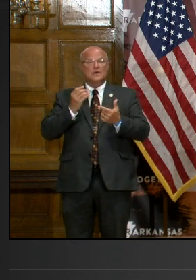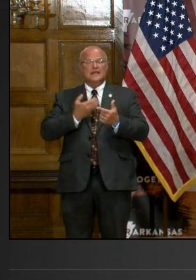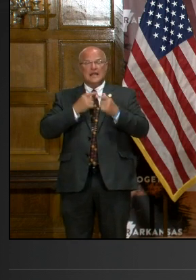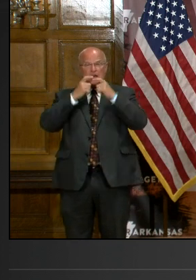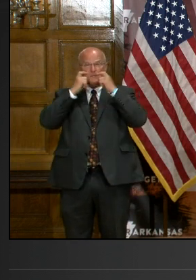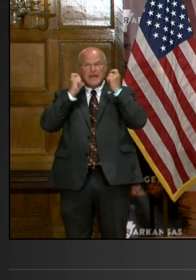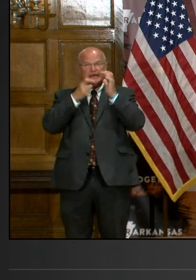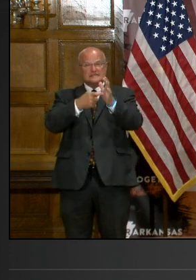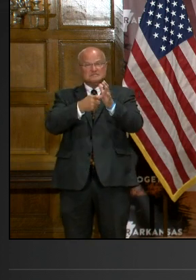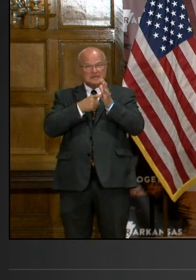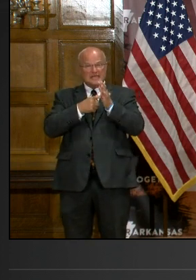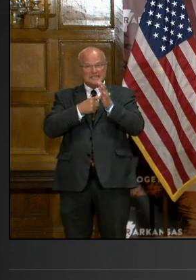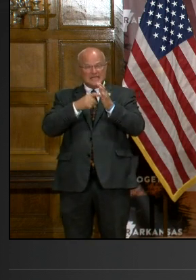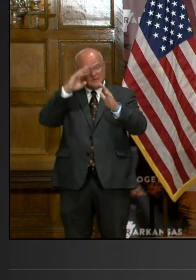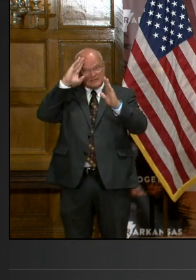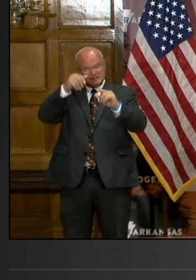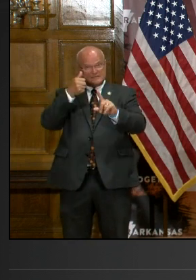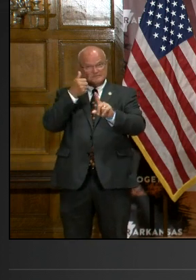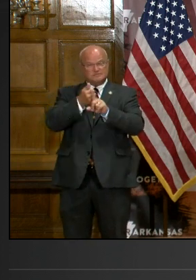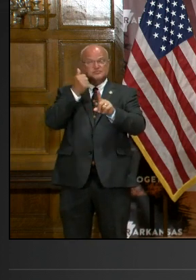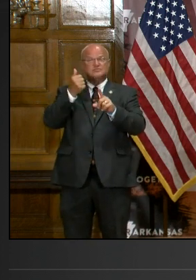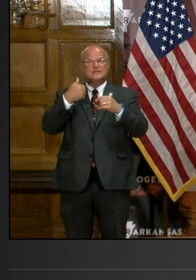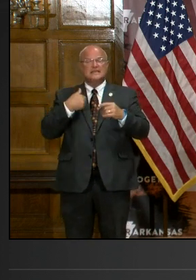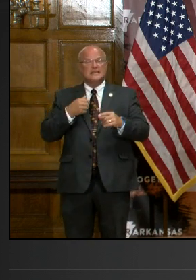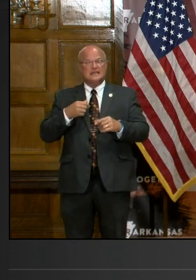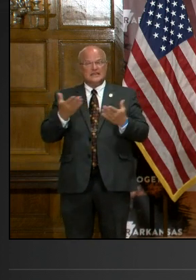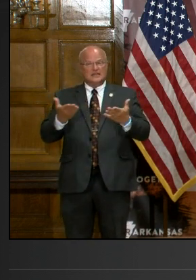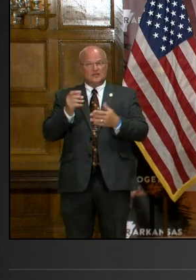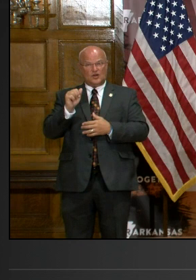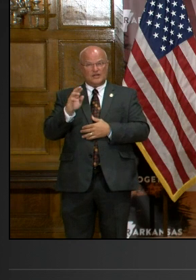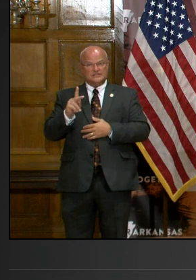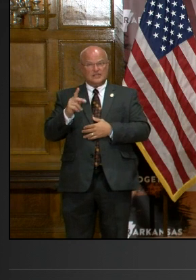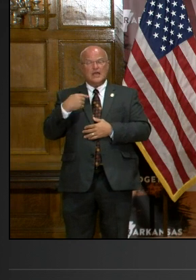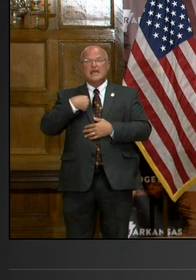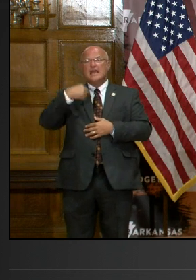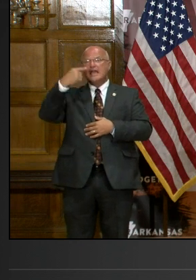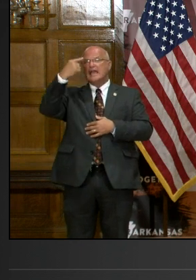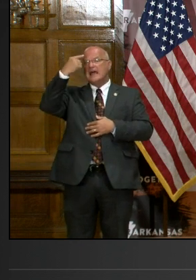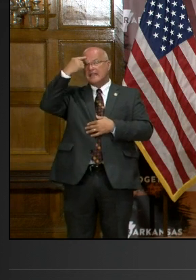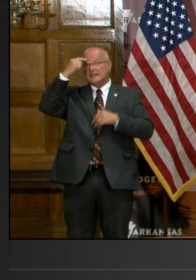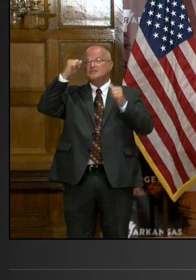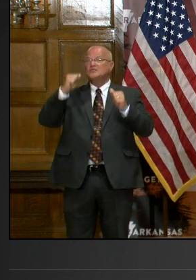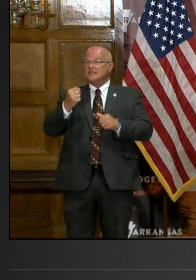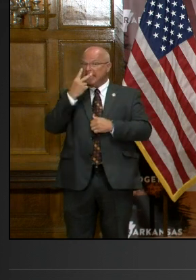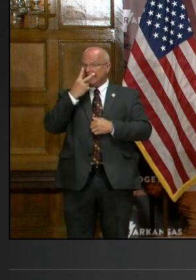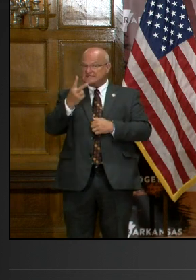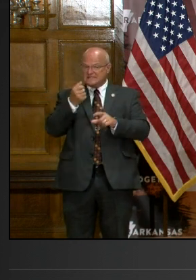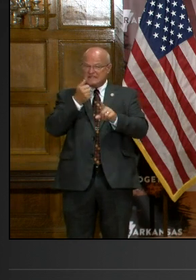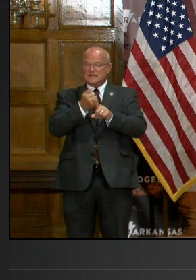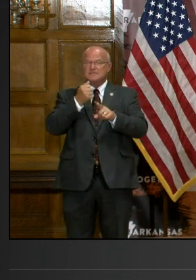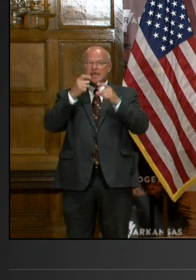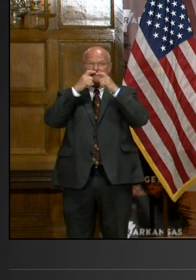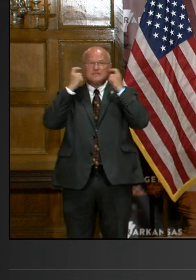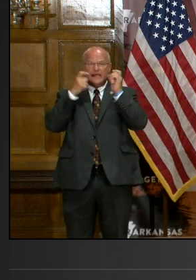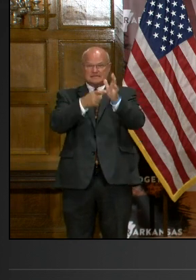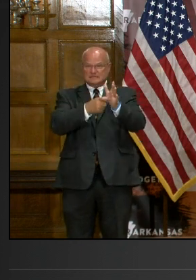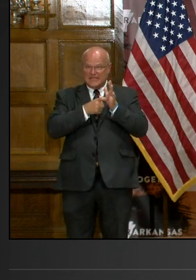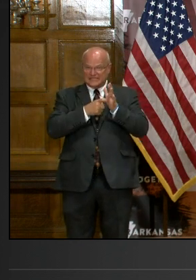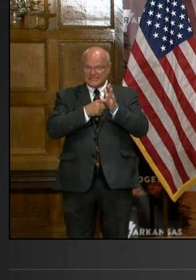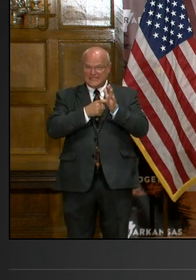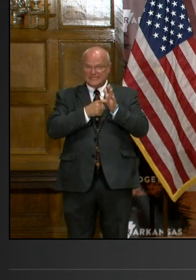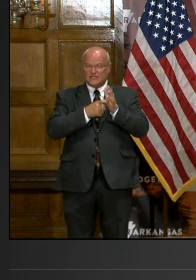mask mandate really was expected to start having some impact, and I believe that you can see the impact of the mask